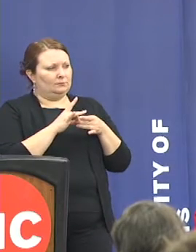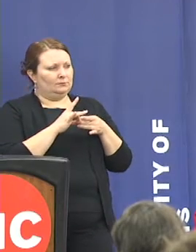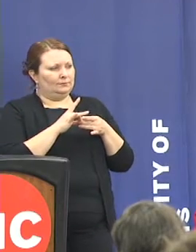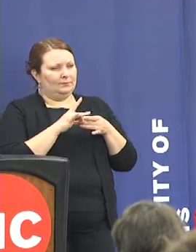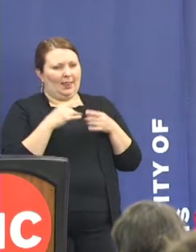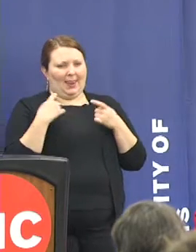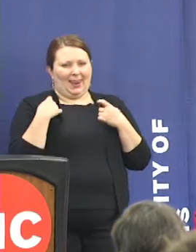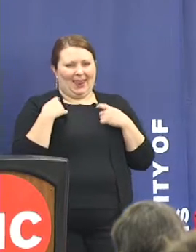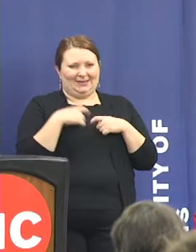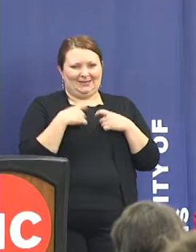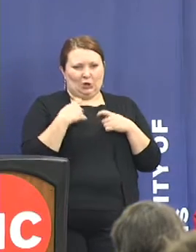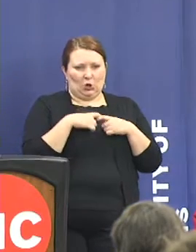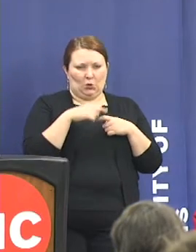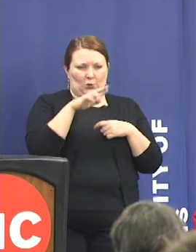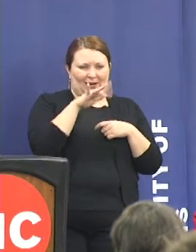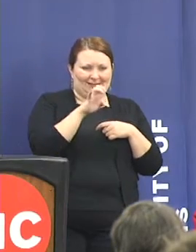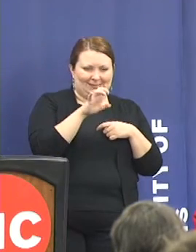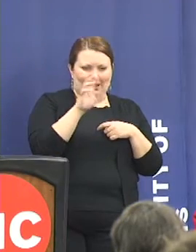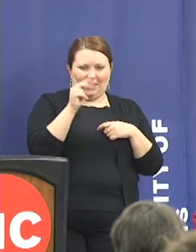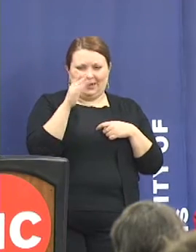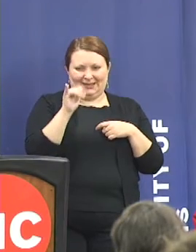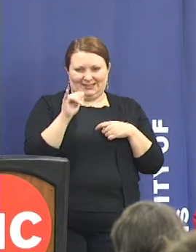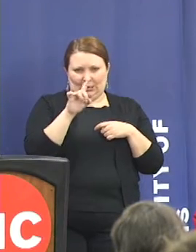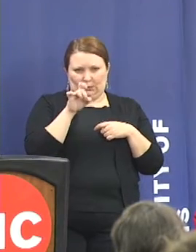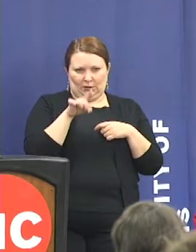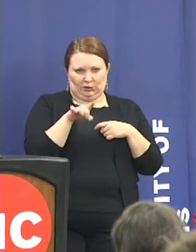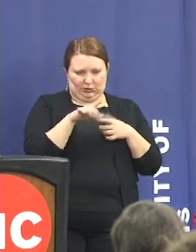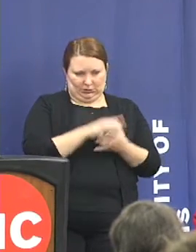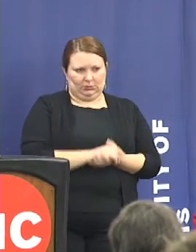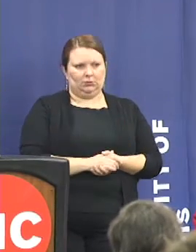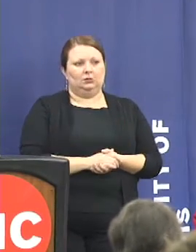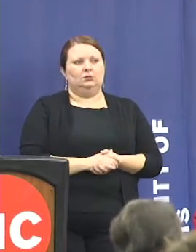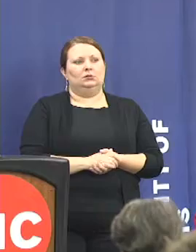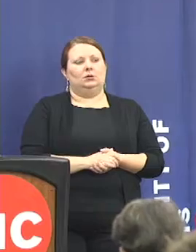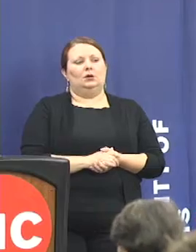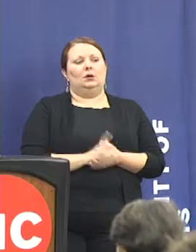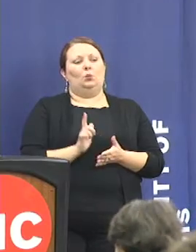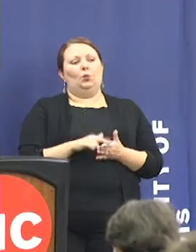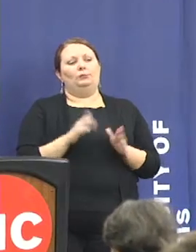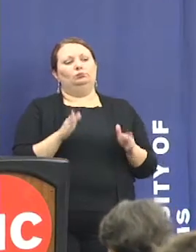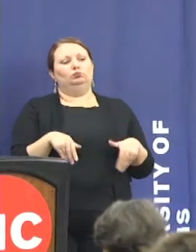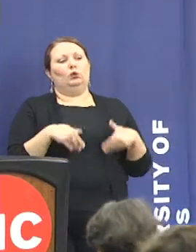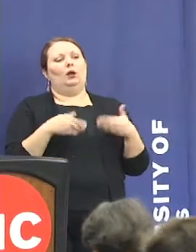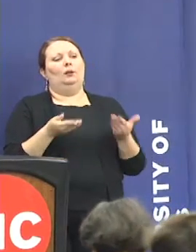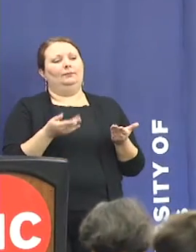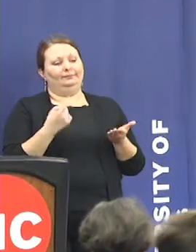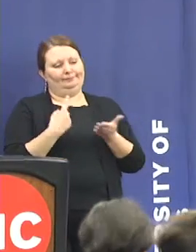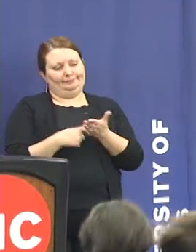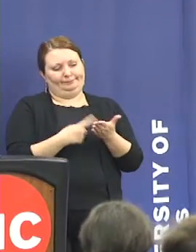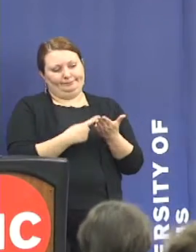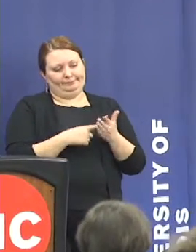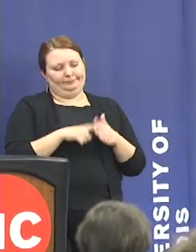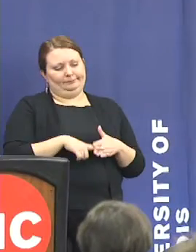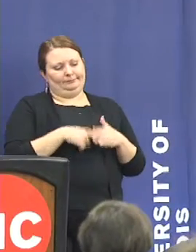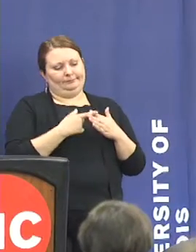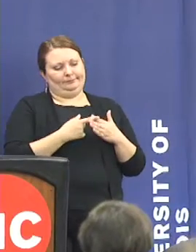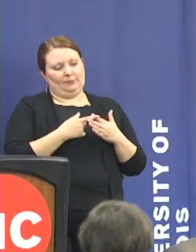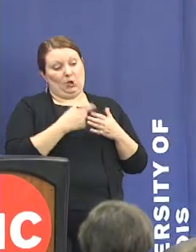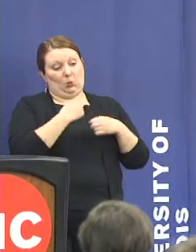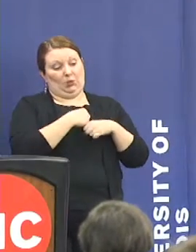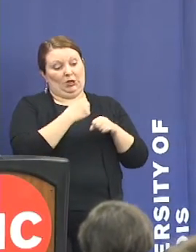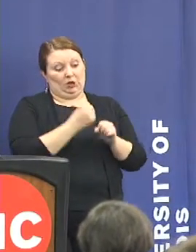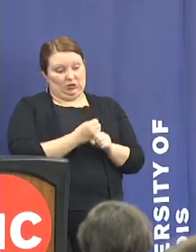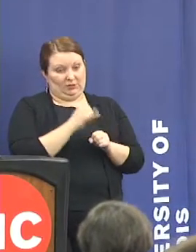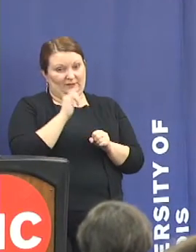the Latino race ethnicity question, and I think what prompted the conversations and the beginning of the creation of